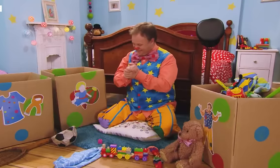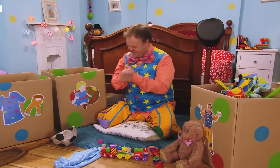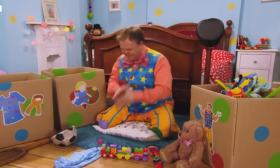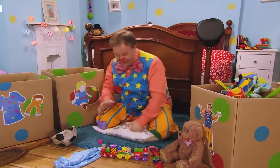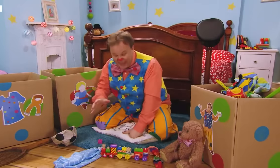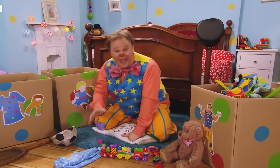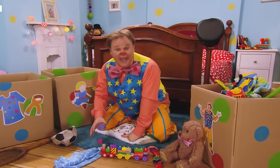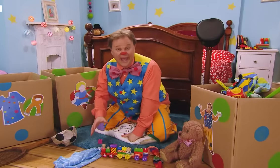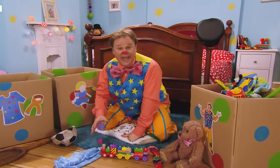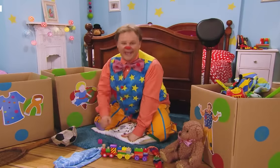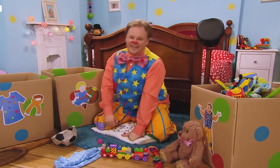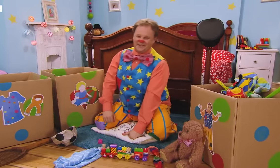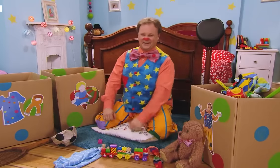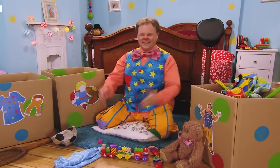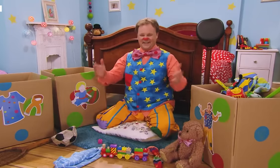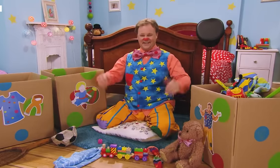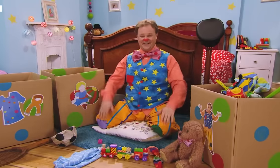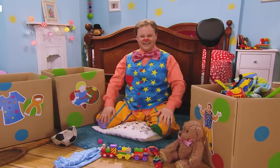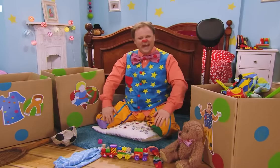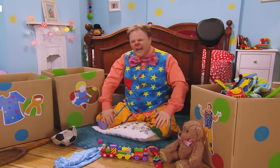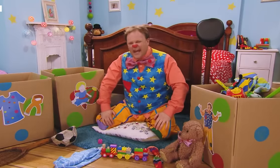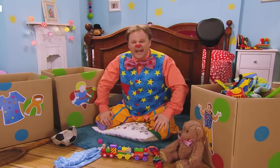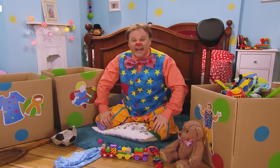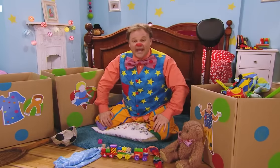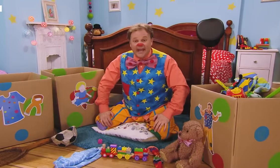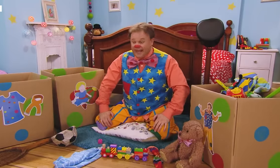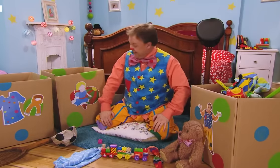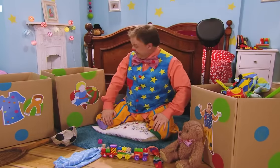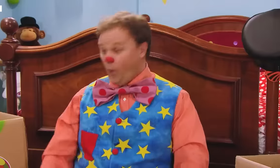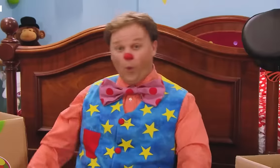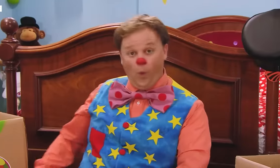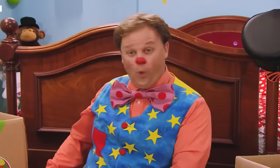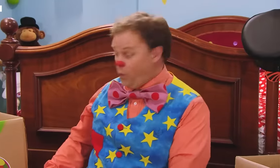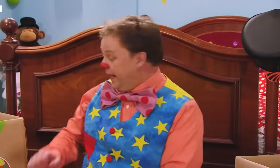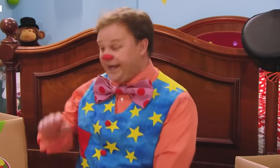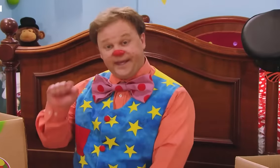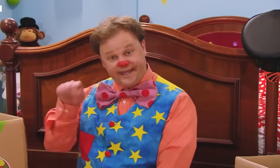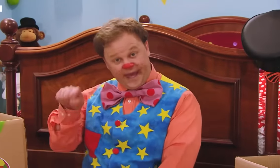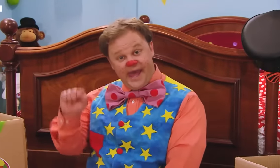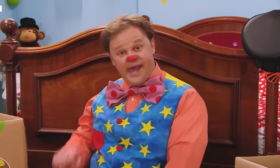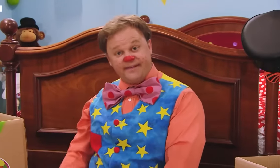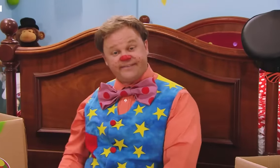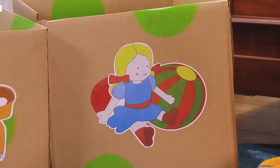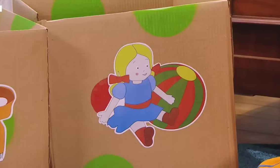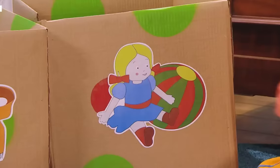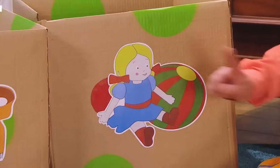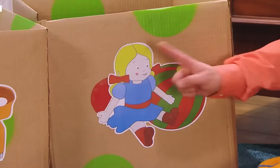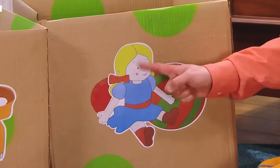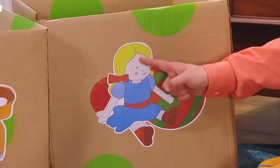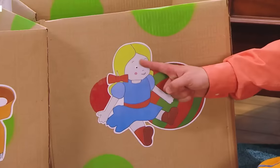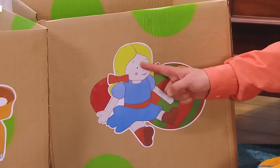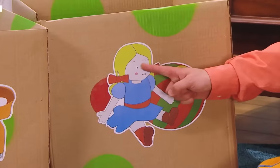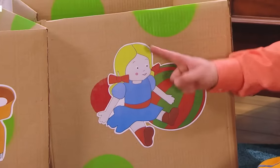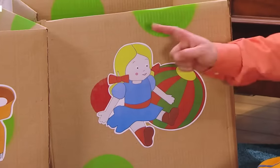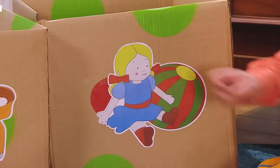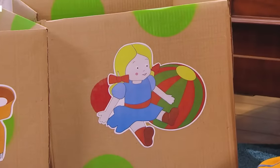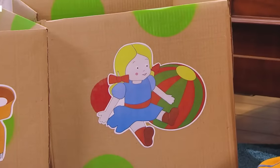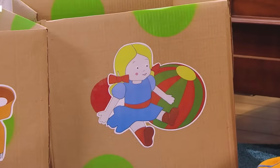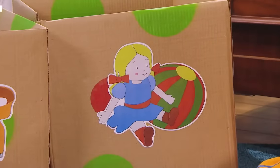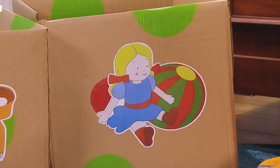Hello, Mr. Tumble. Are they recycling boxes? Ooh, yes. Now, this box is for toys